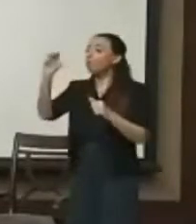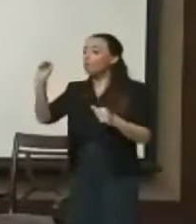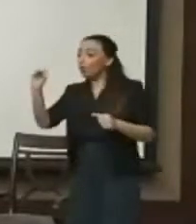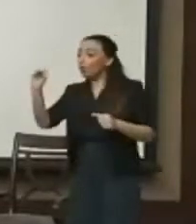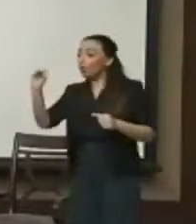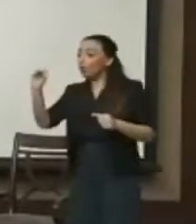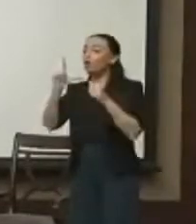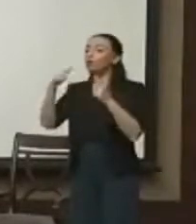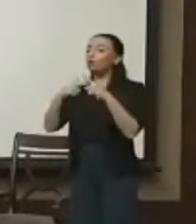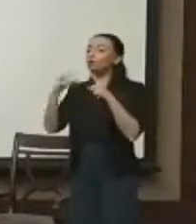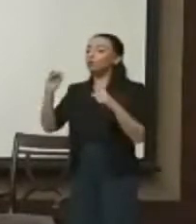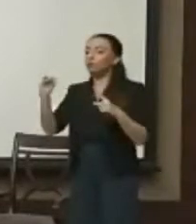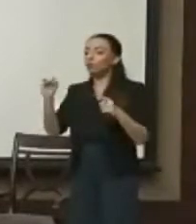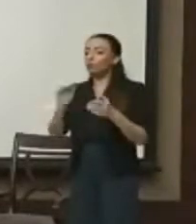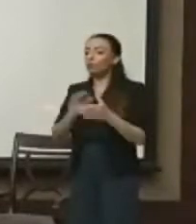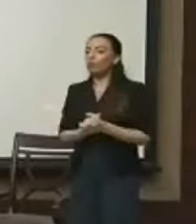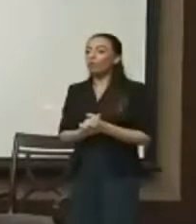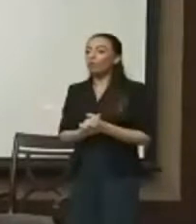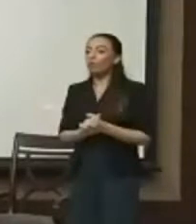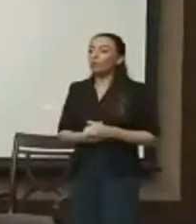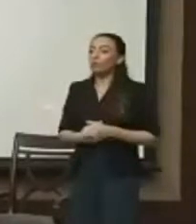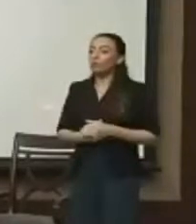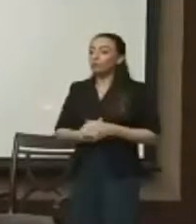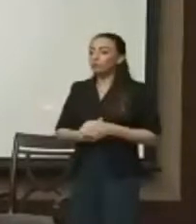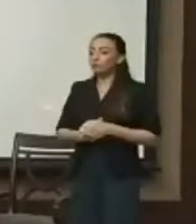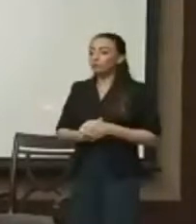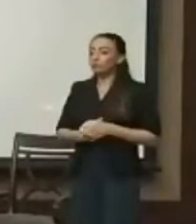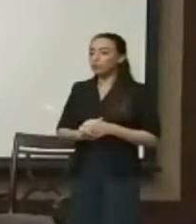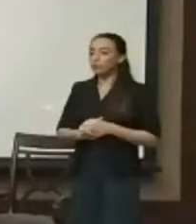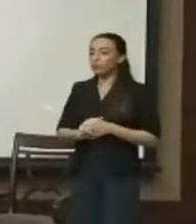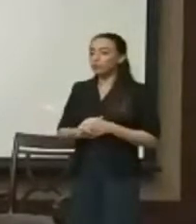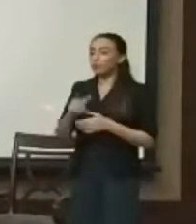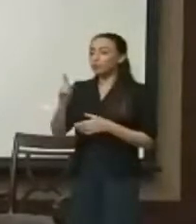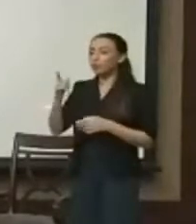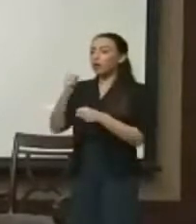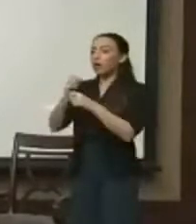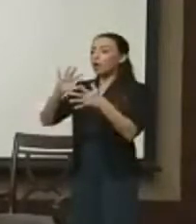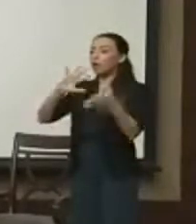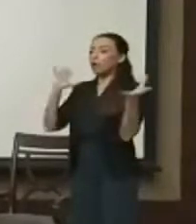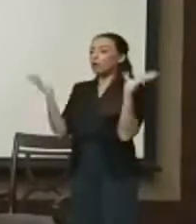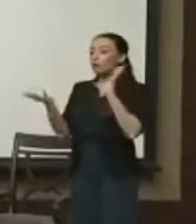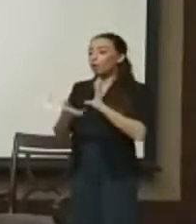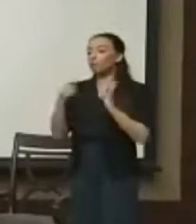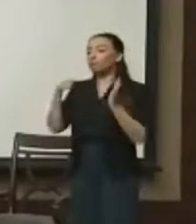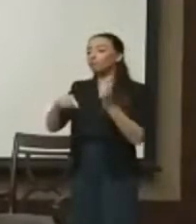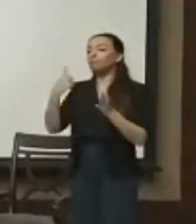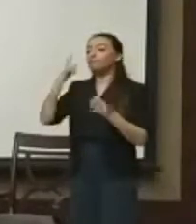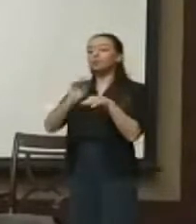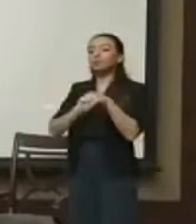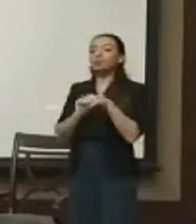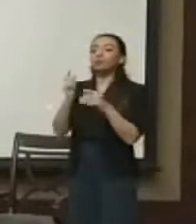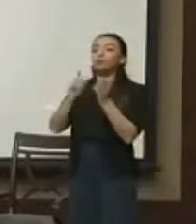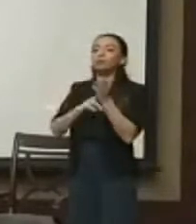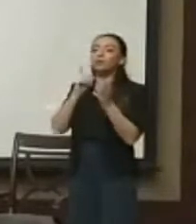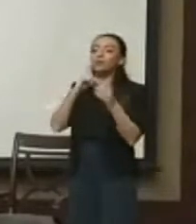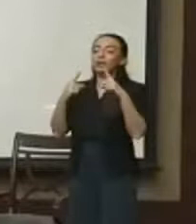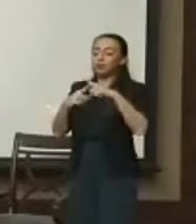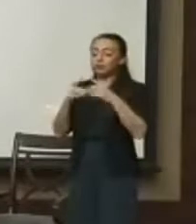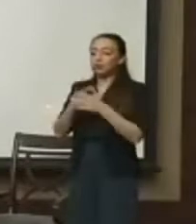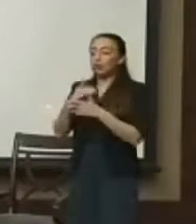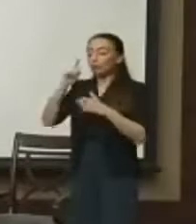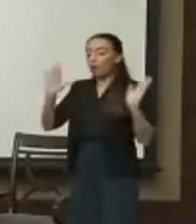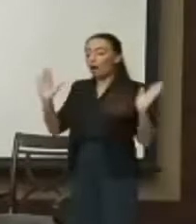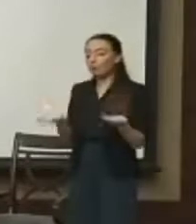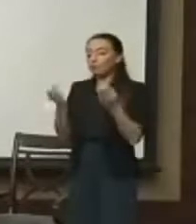SAP Academy for Engineering. He formerly headed the Globalization Services Unit and was responsible for